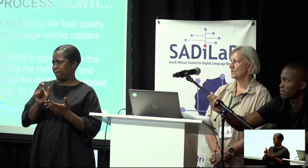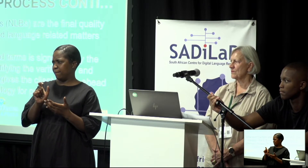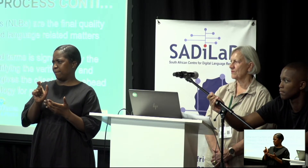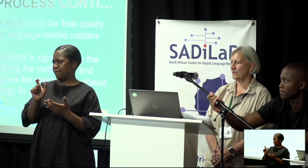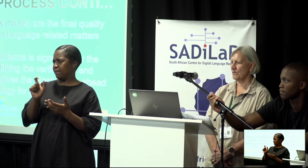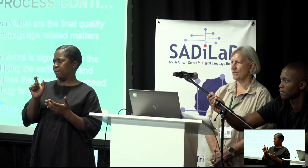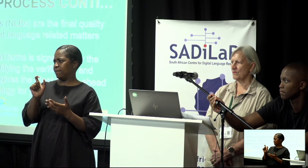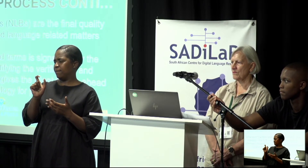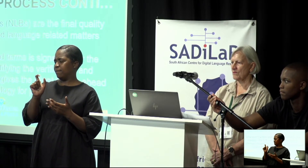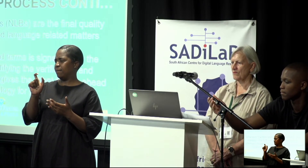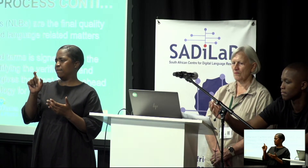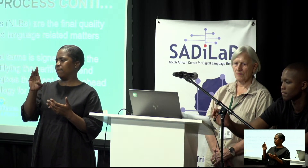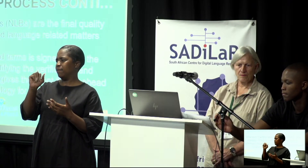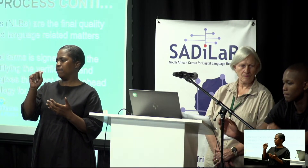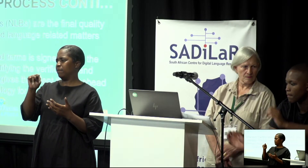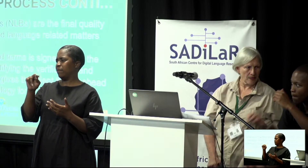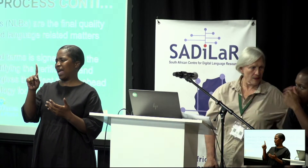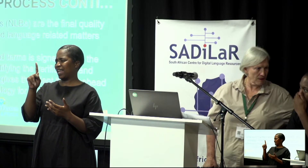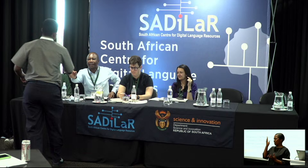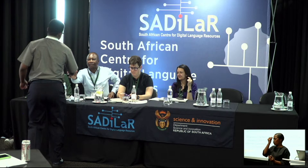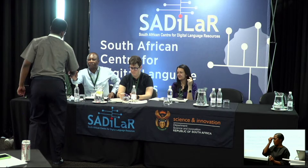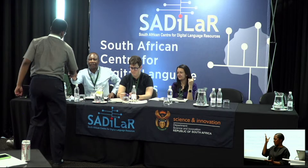Yeah, that's the comment.